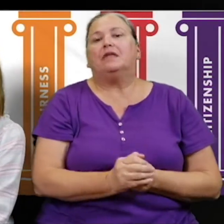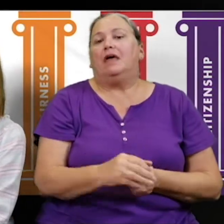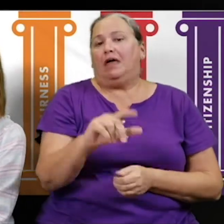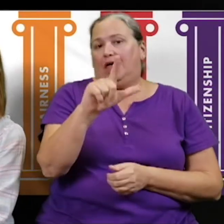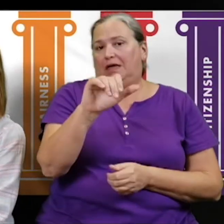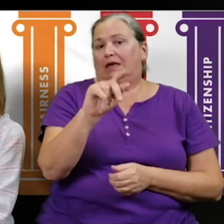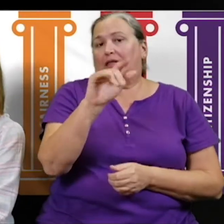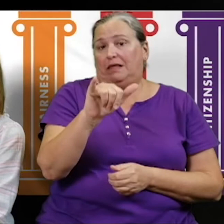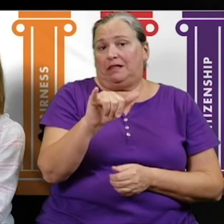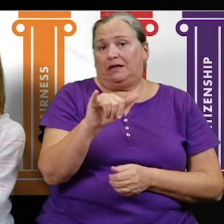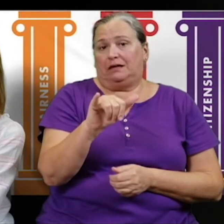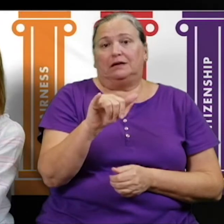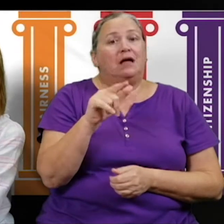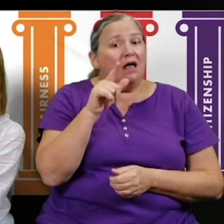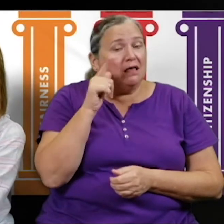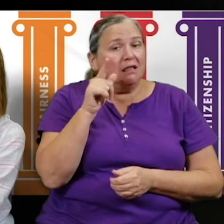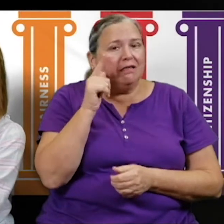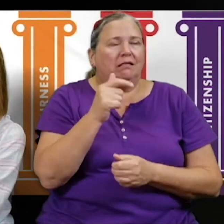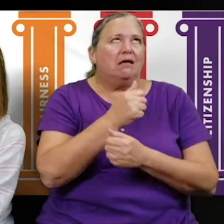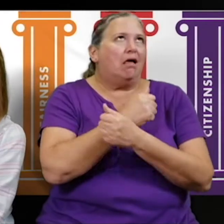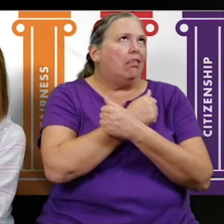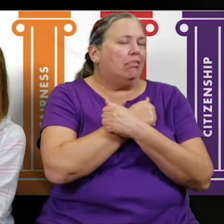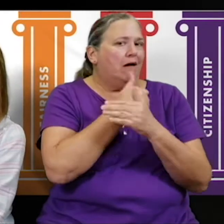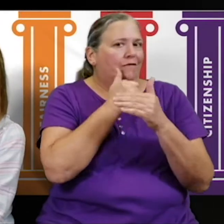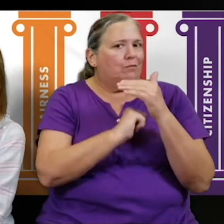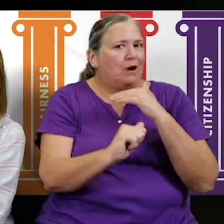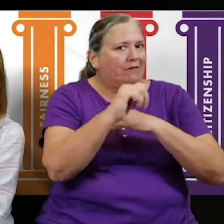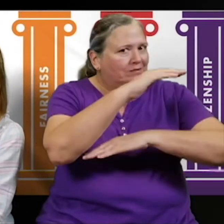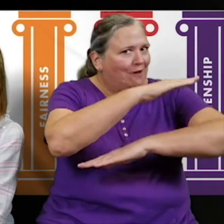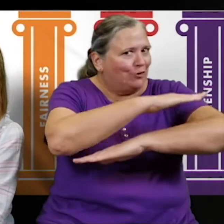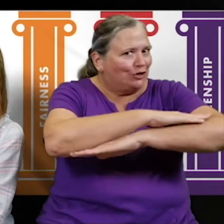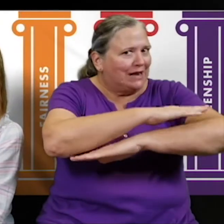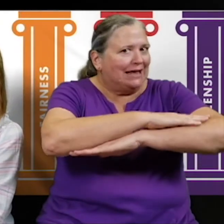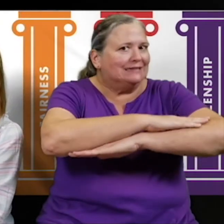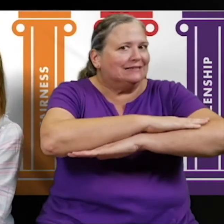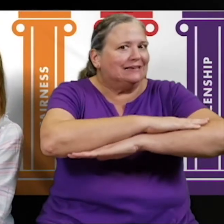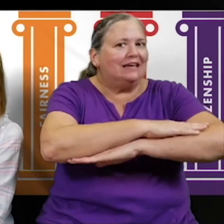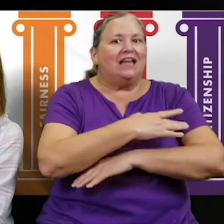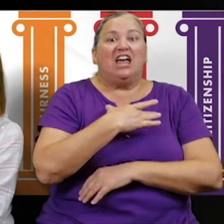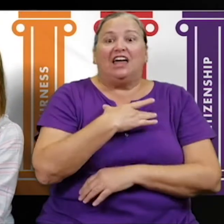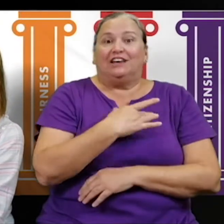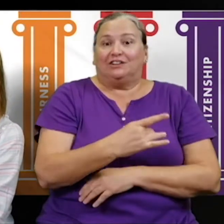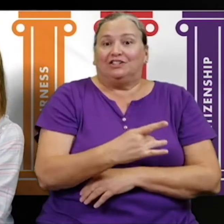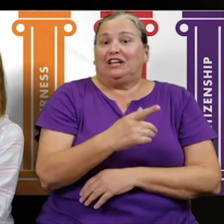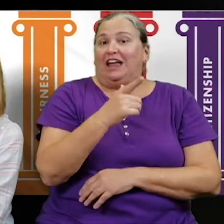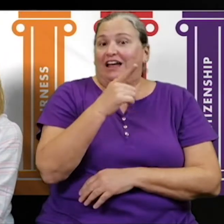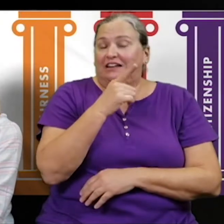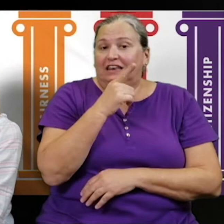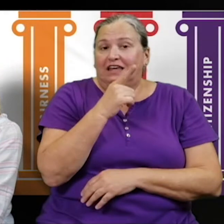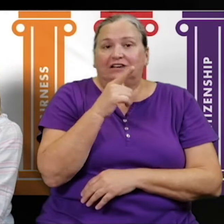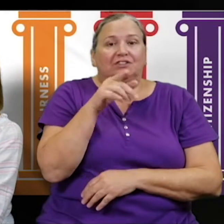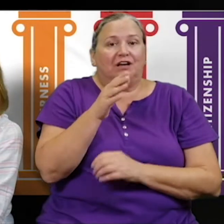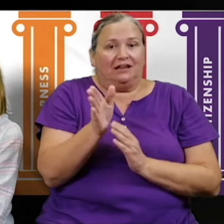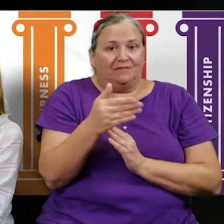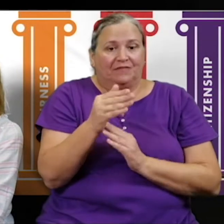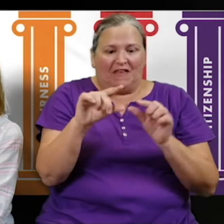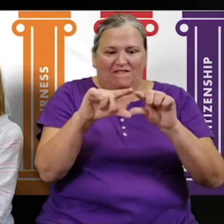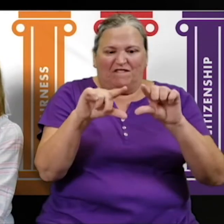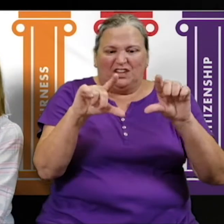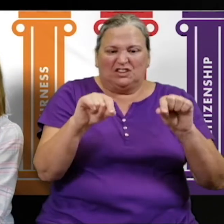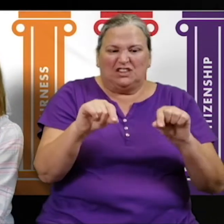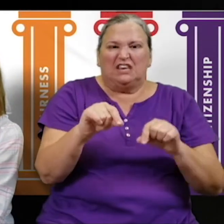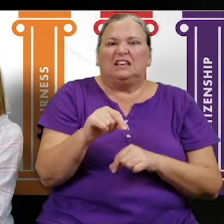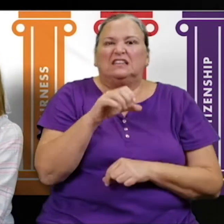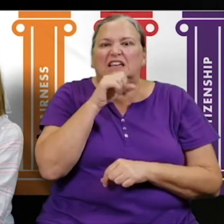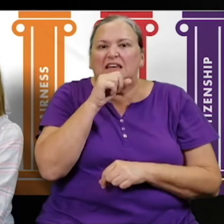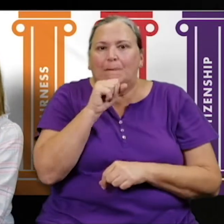Lily loved the privacy of her very own desk. She loved the fish sticks and chocolate milk every Friday in